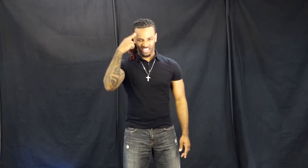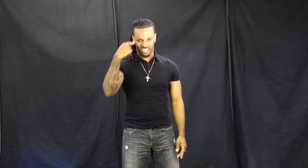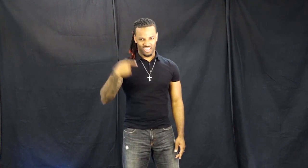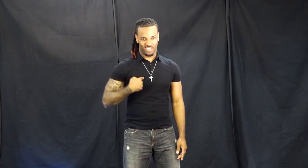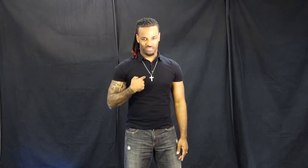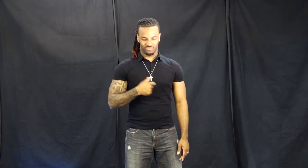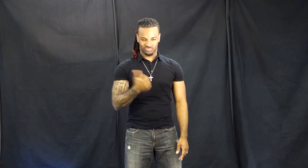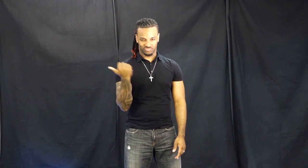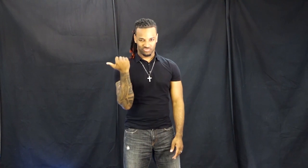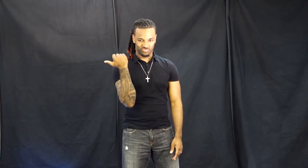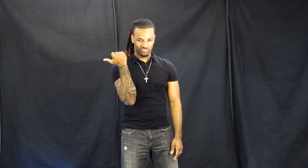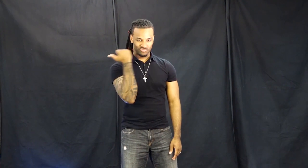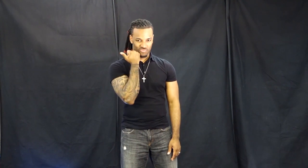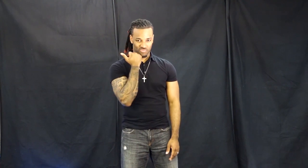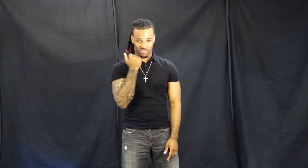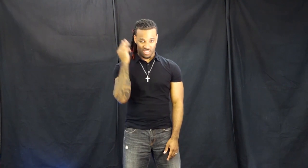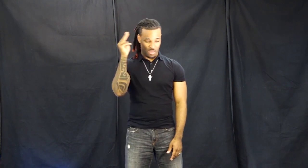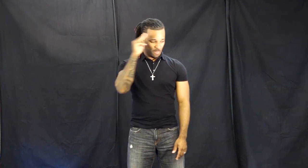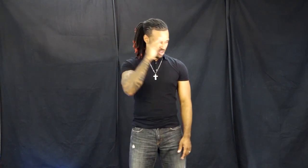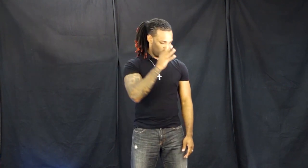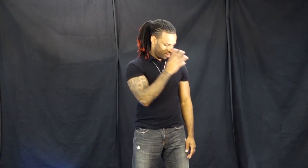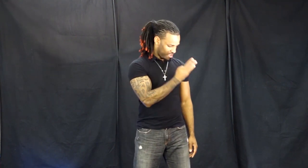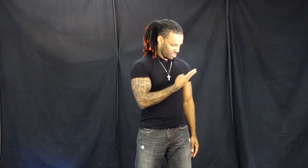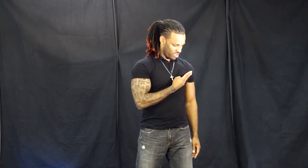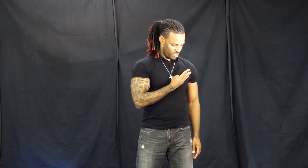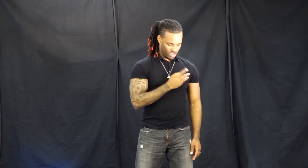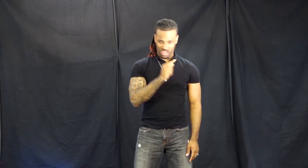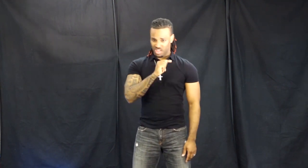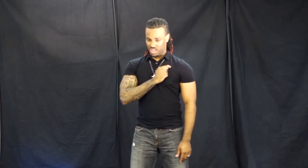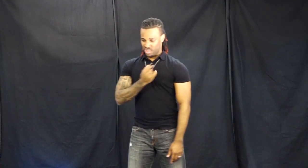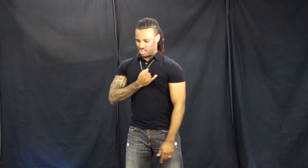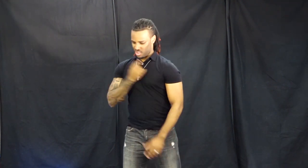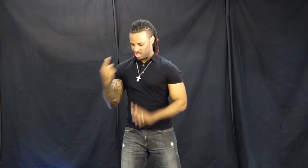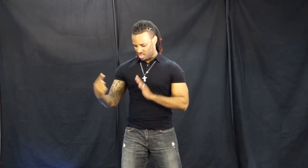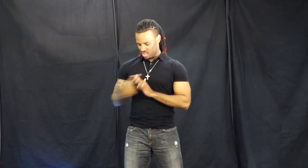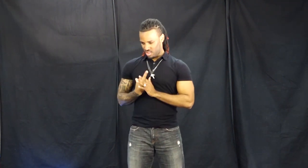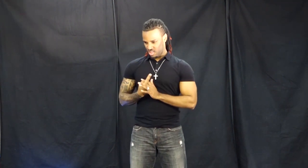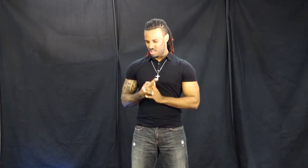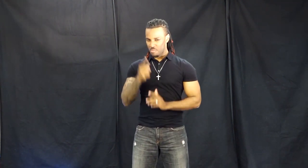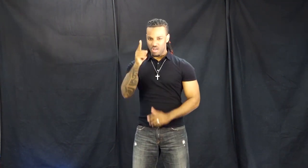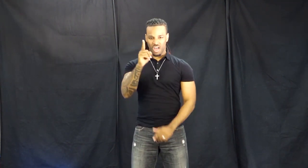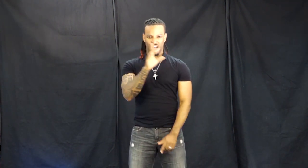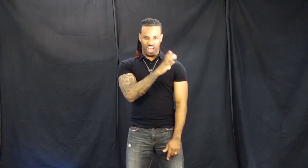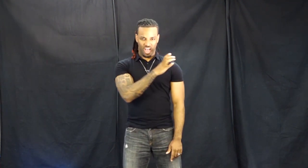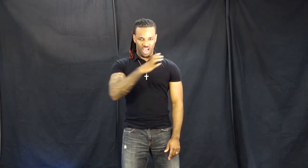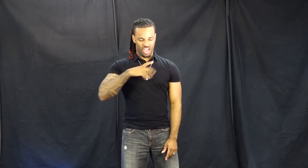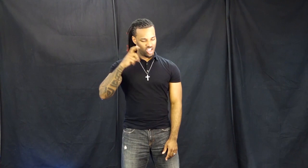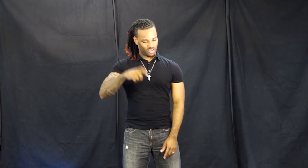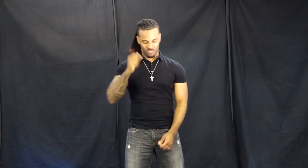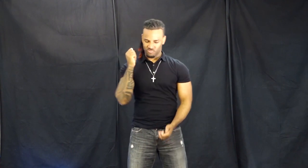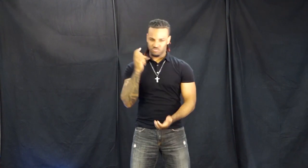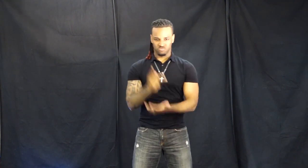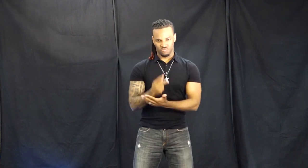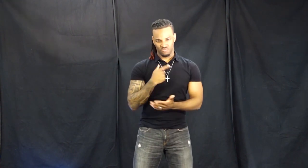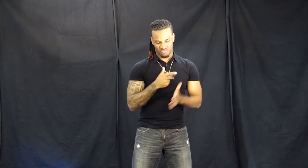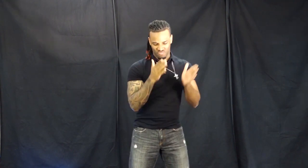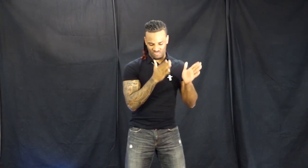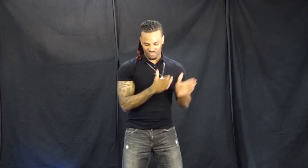pain in the ass, a massive pain. Madison is Banquo, Jefferson's Macduff, and Burnham Wood is Congress on its way to